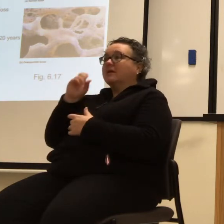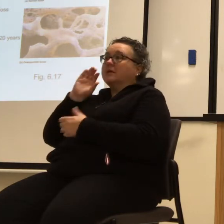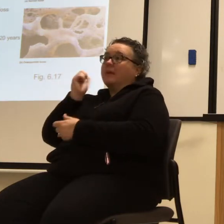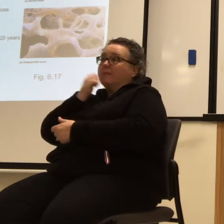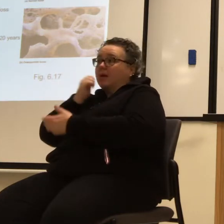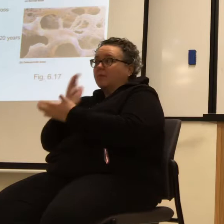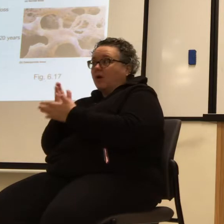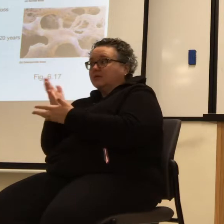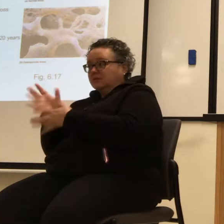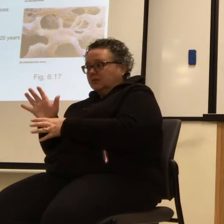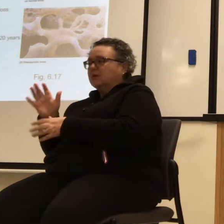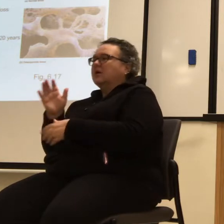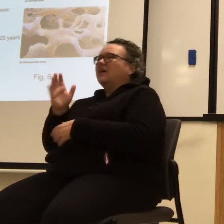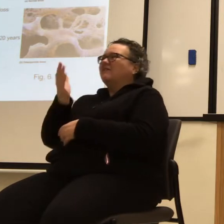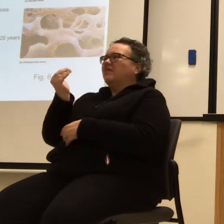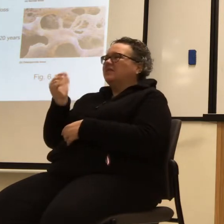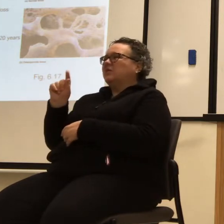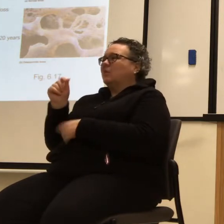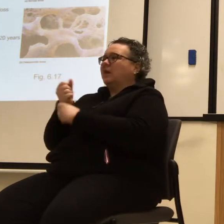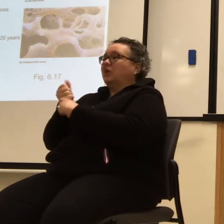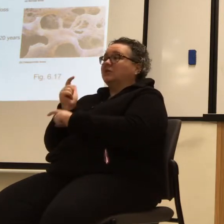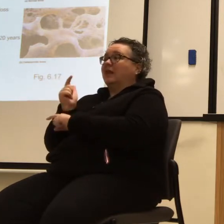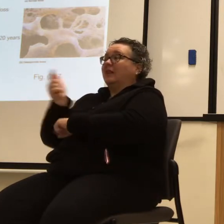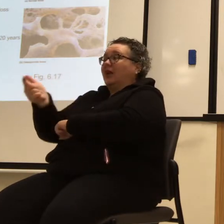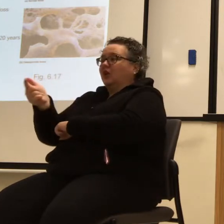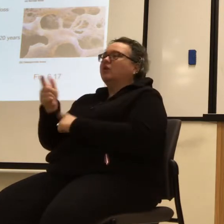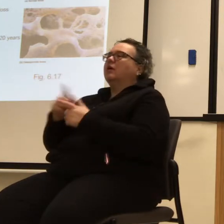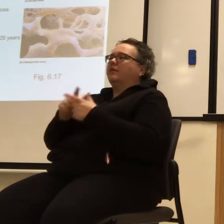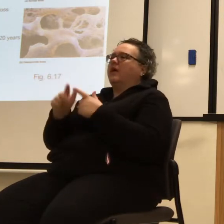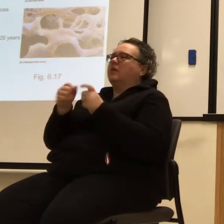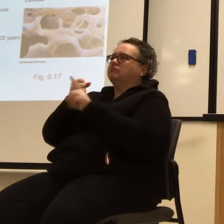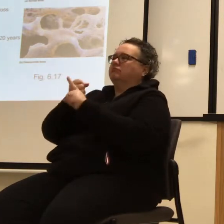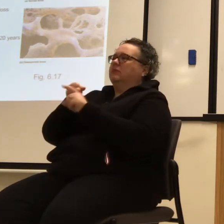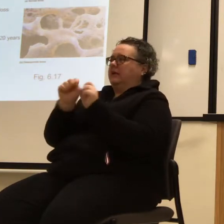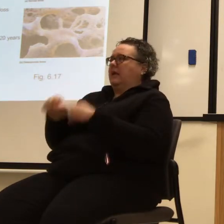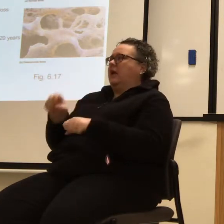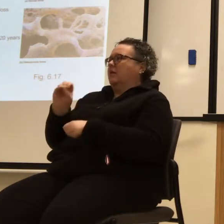menopause, you could have this kind of osteoporosis.